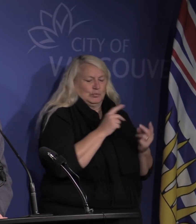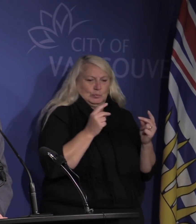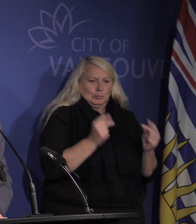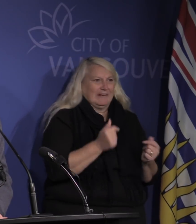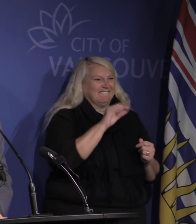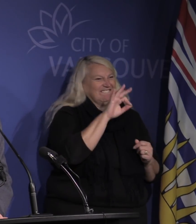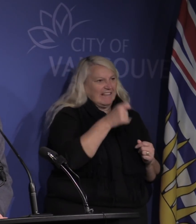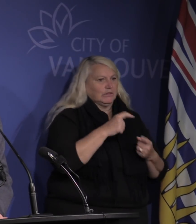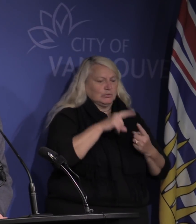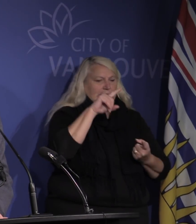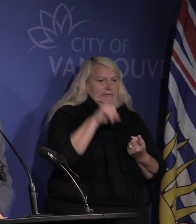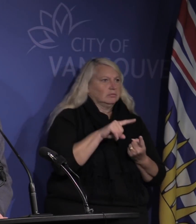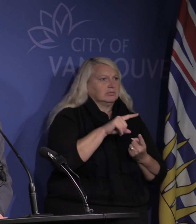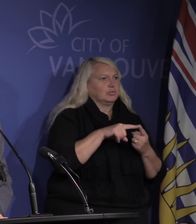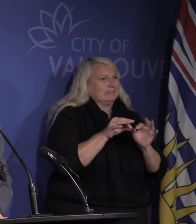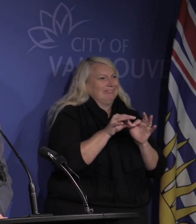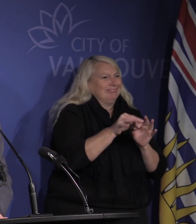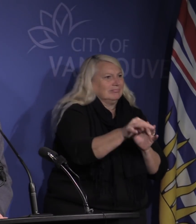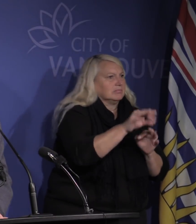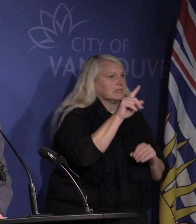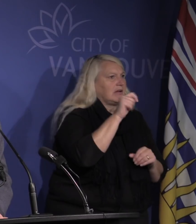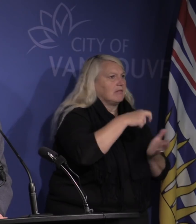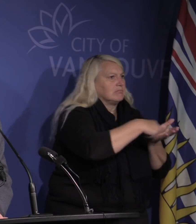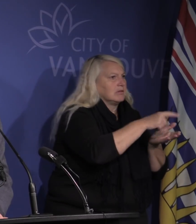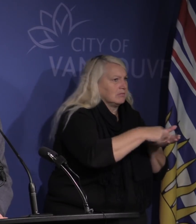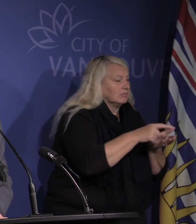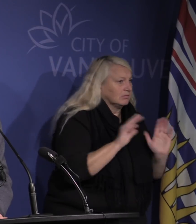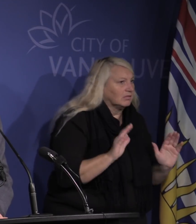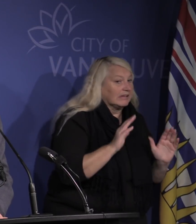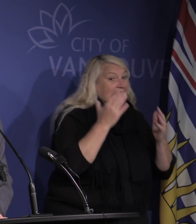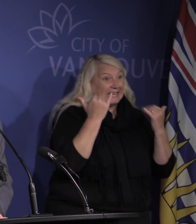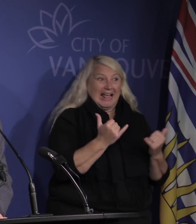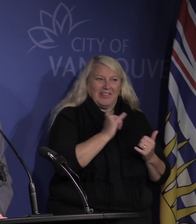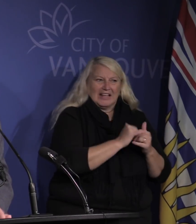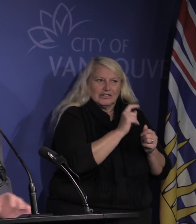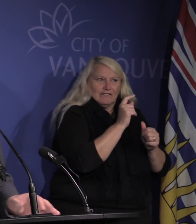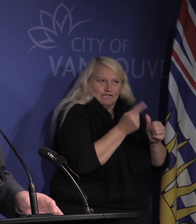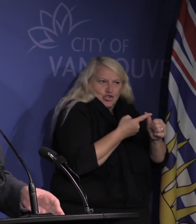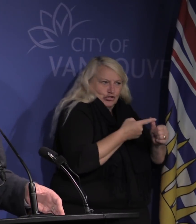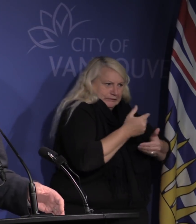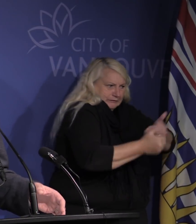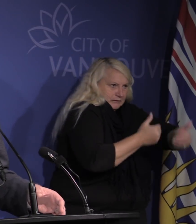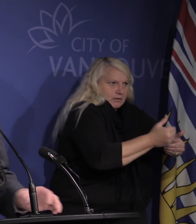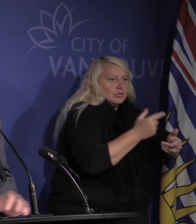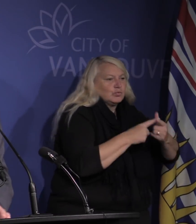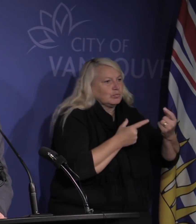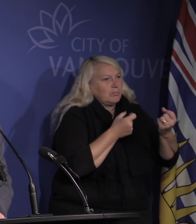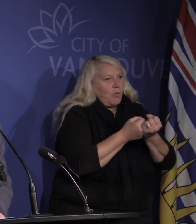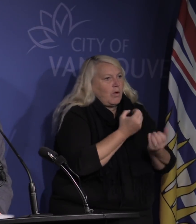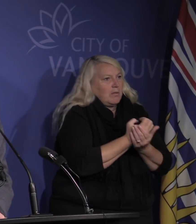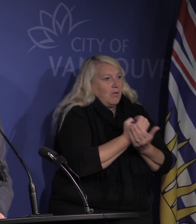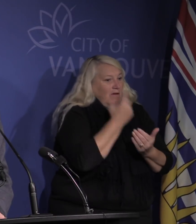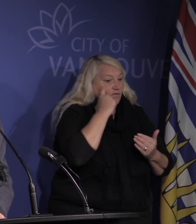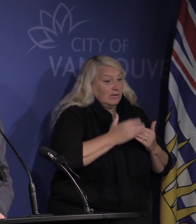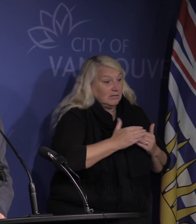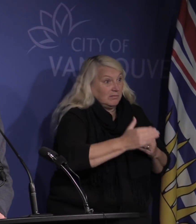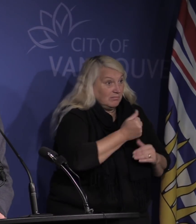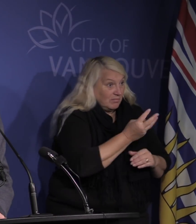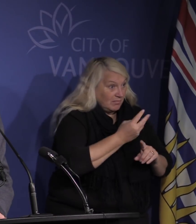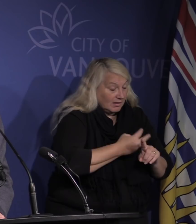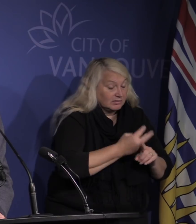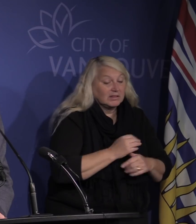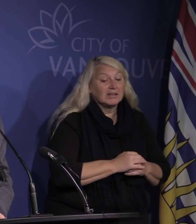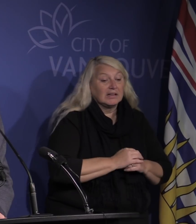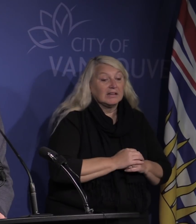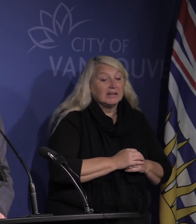quick first step we can take now as we continue to explore all options to support our local economy in the months ahead. The last thing I wanted